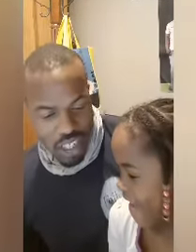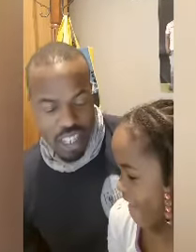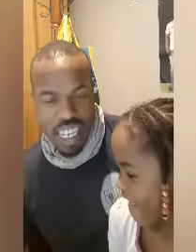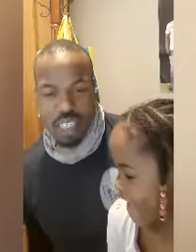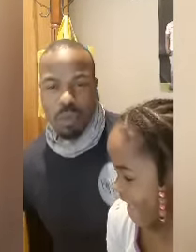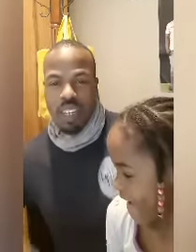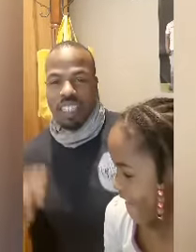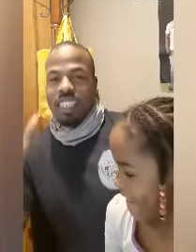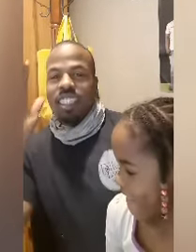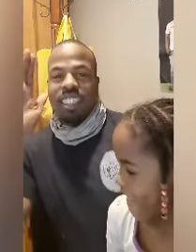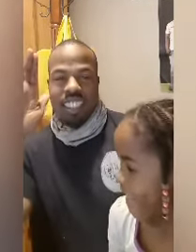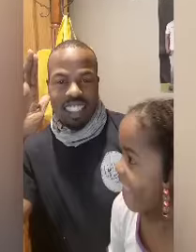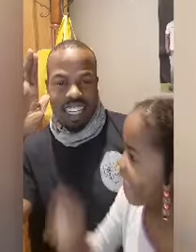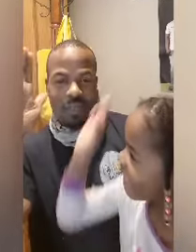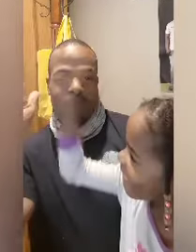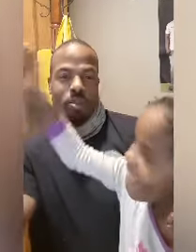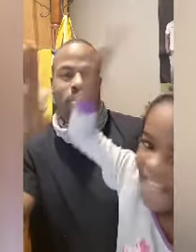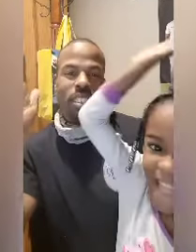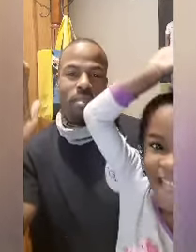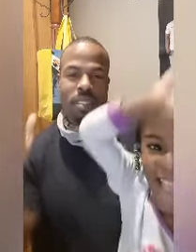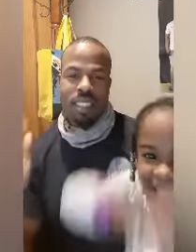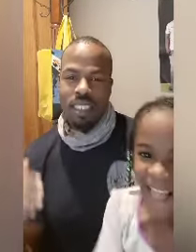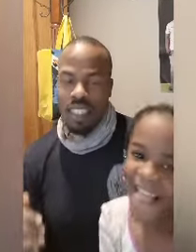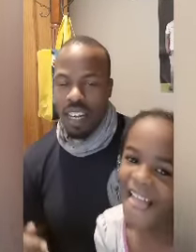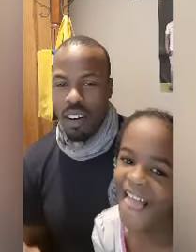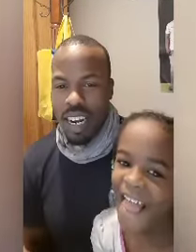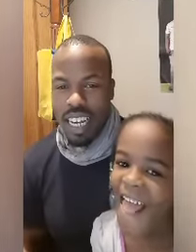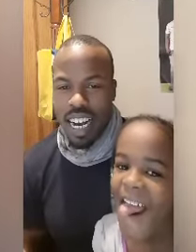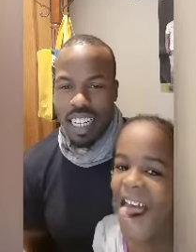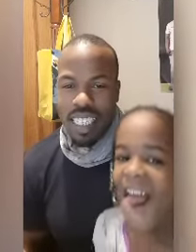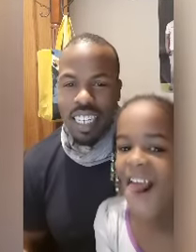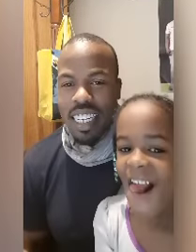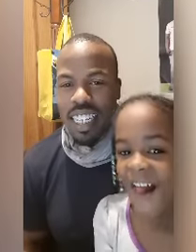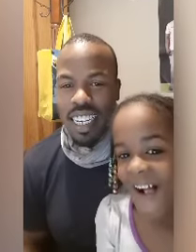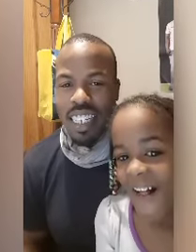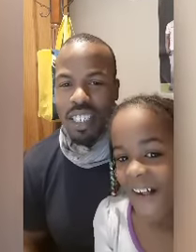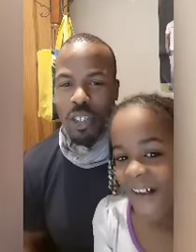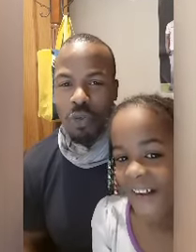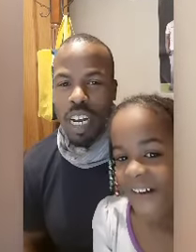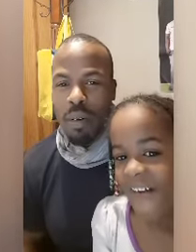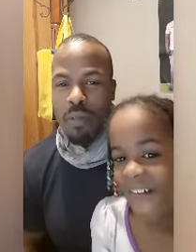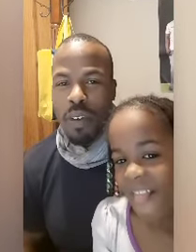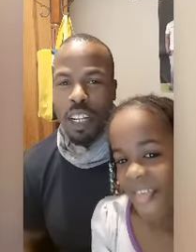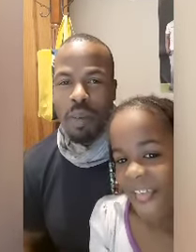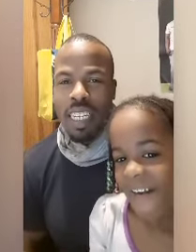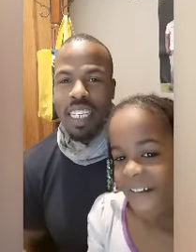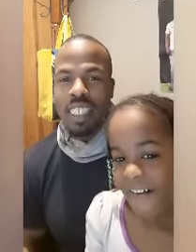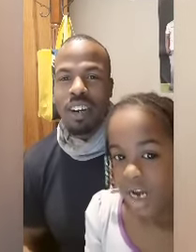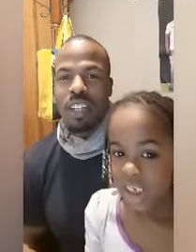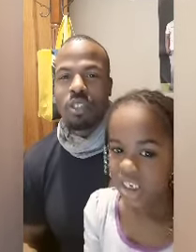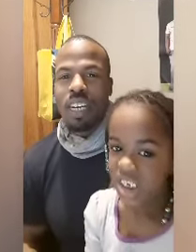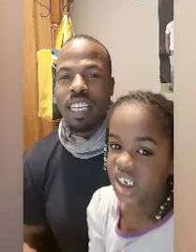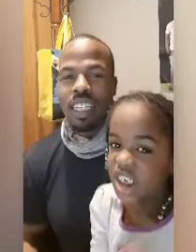Nice work, London. Thanks for the pro tips. All right, guys. Again, this is Ray with Follow My Lead Dog Training.